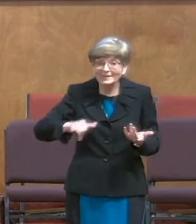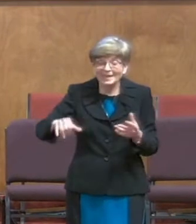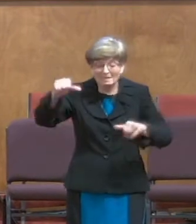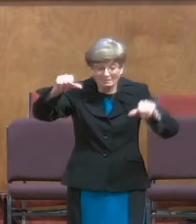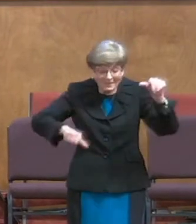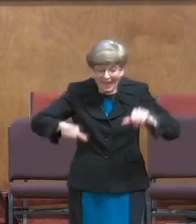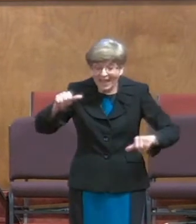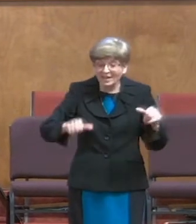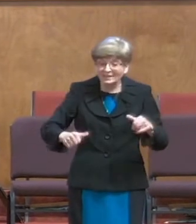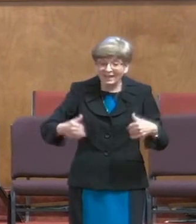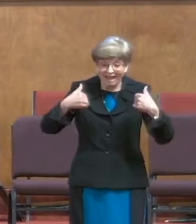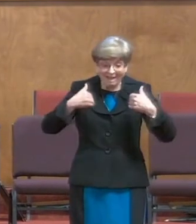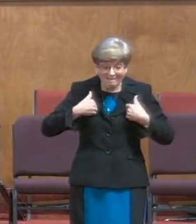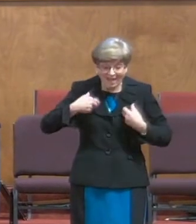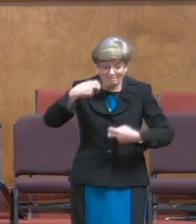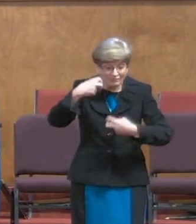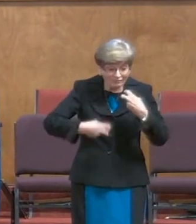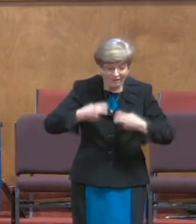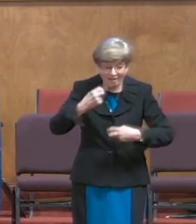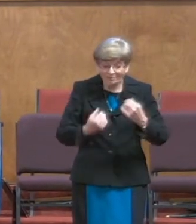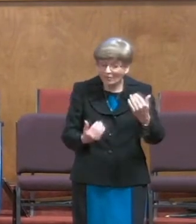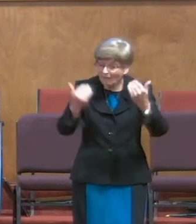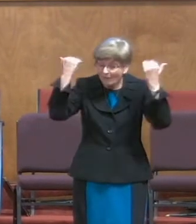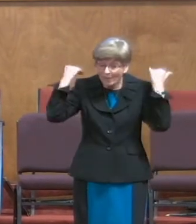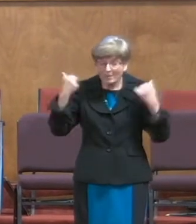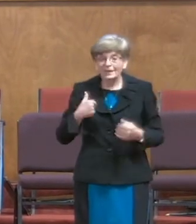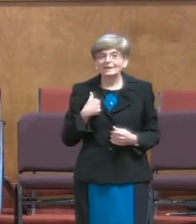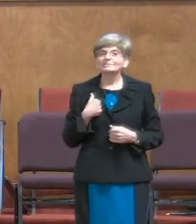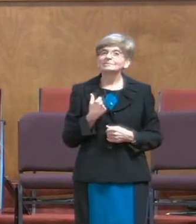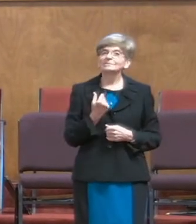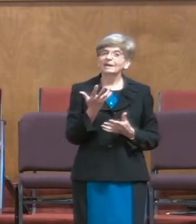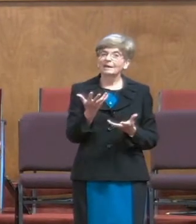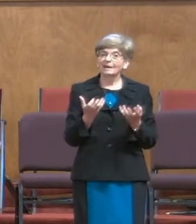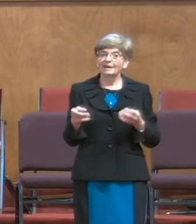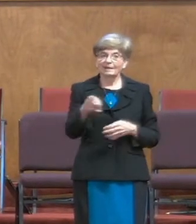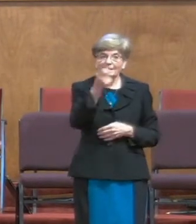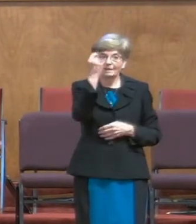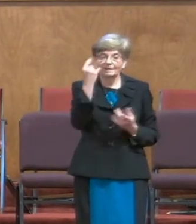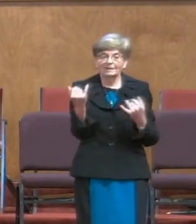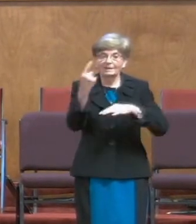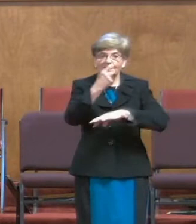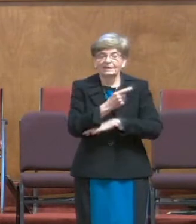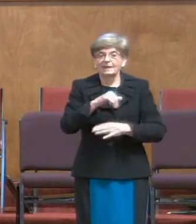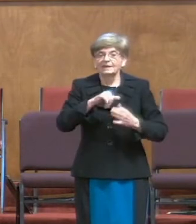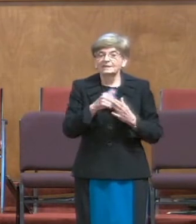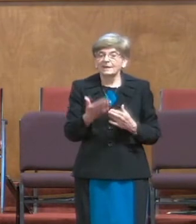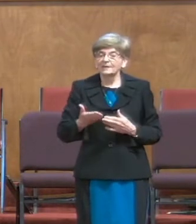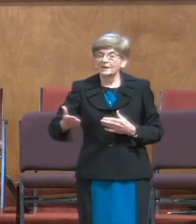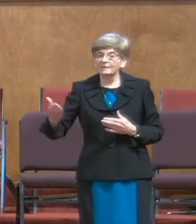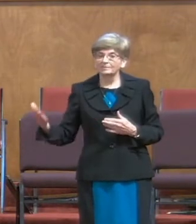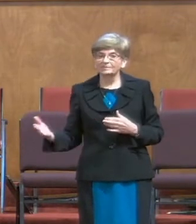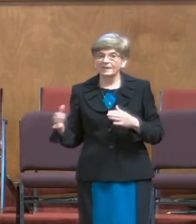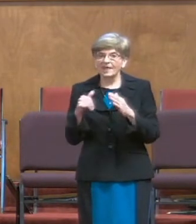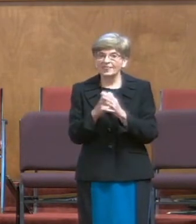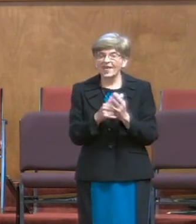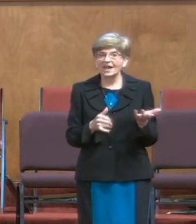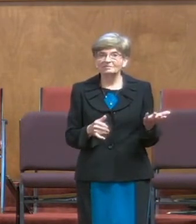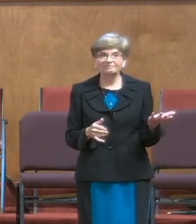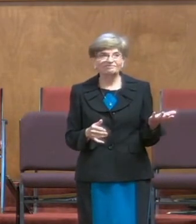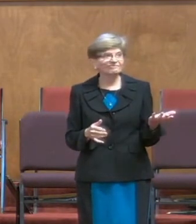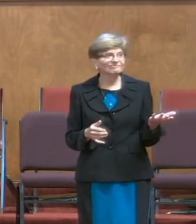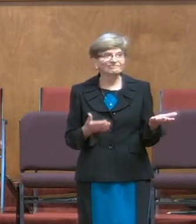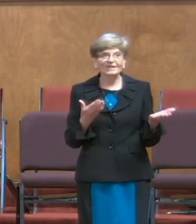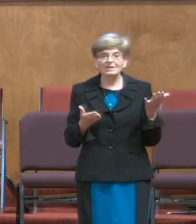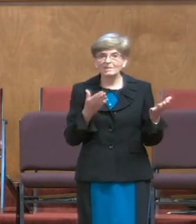in a season of crisis. And one thing that I want us to understand today, and something that is really, it's really kind of terrible. It's a